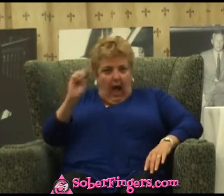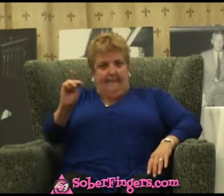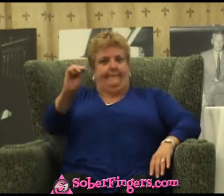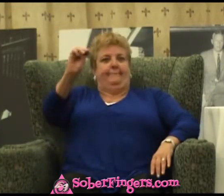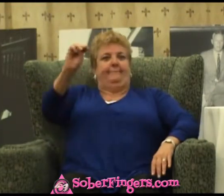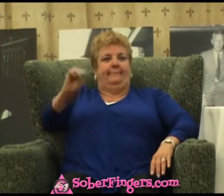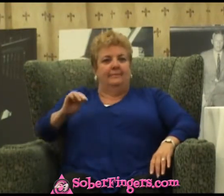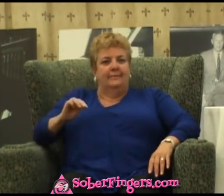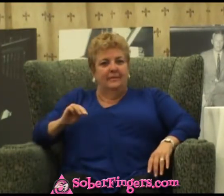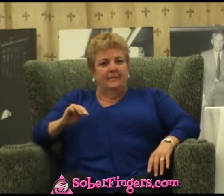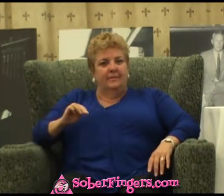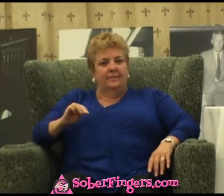if you're a sensitive person,